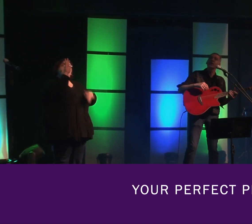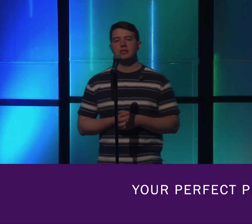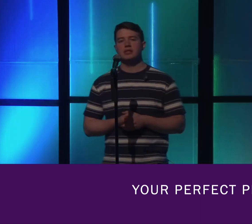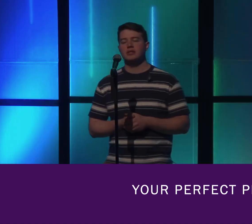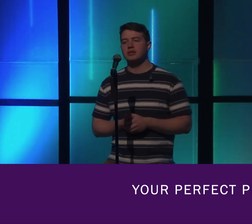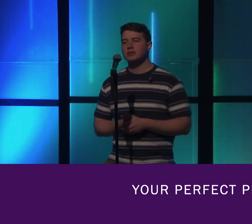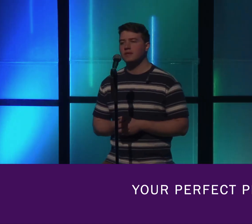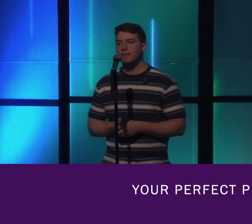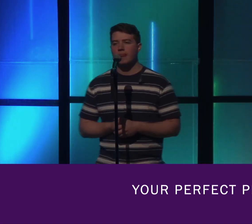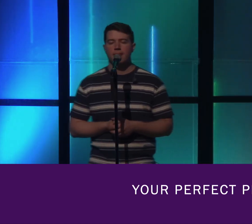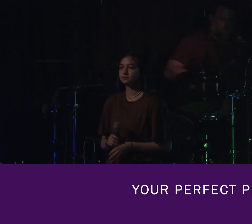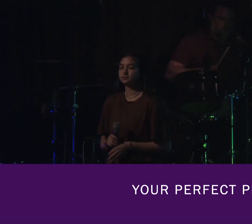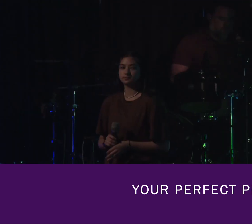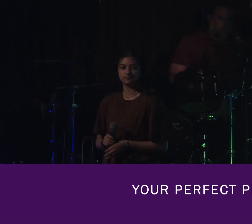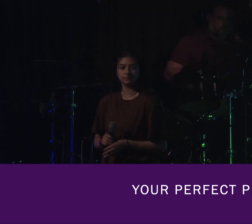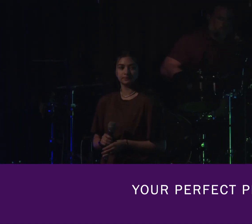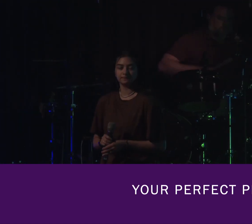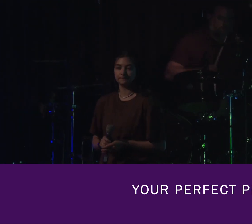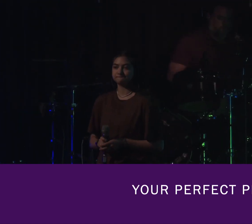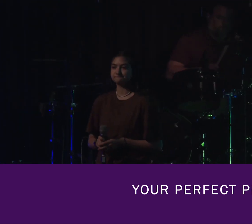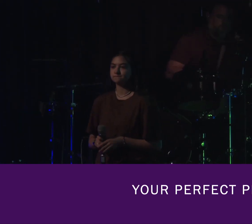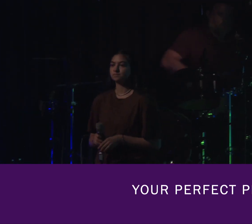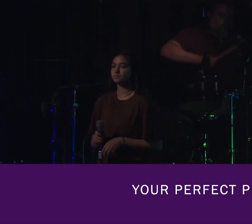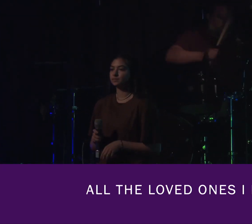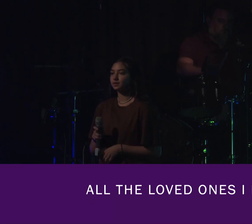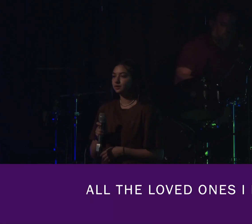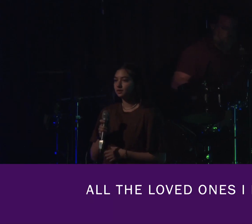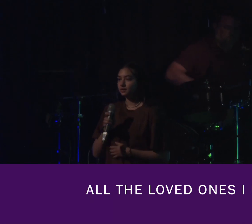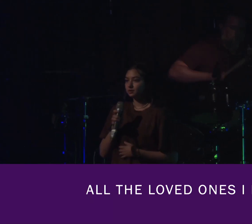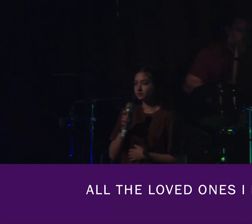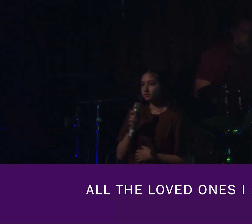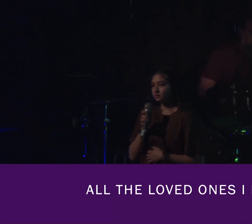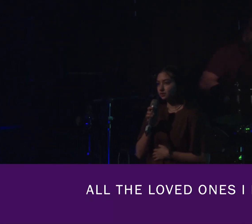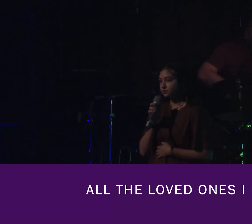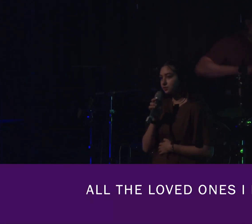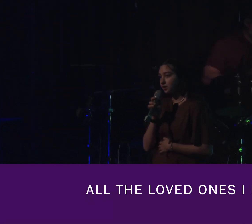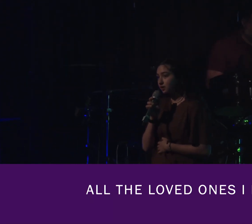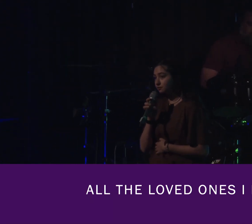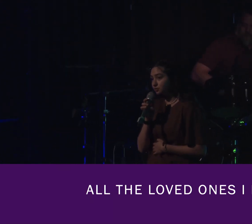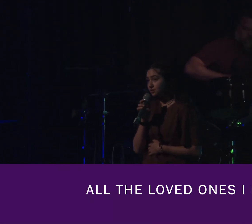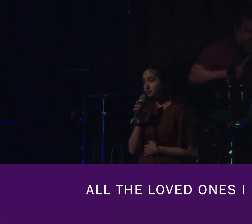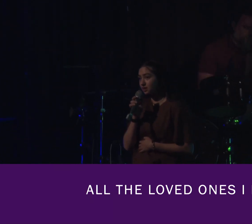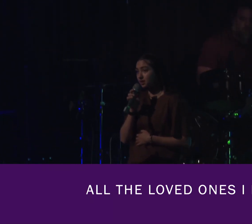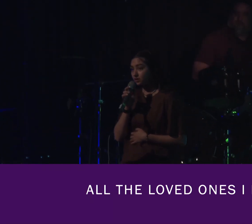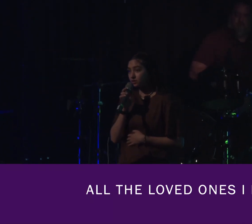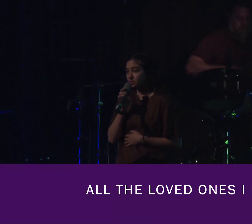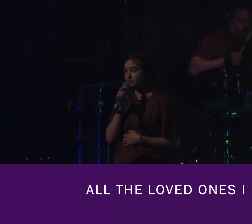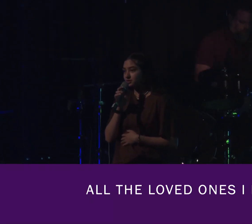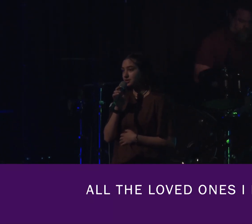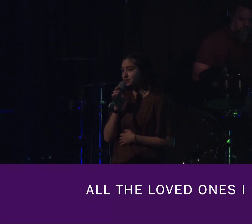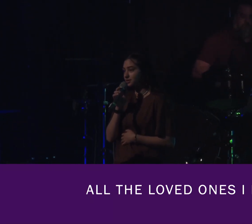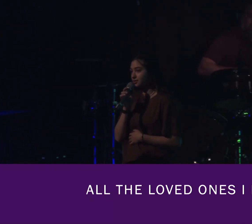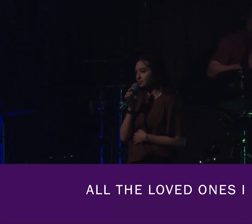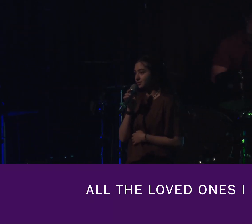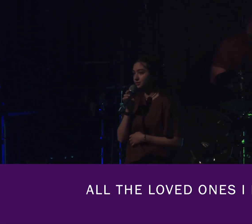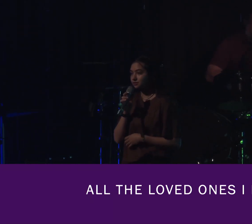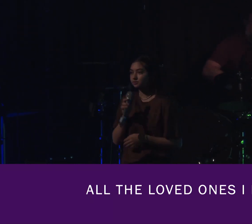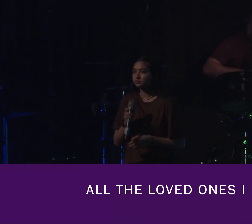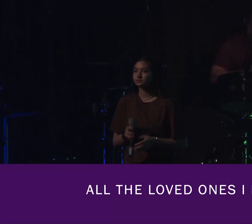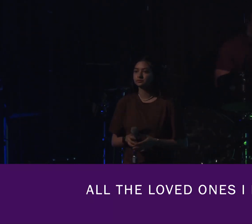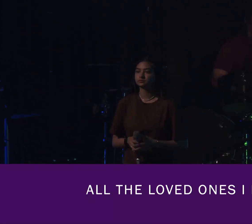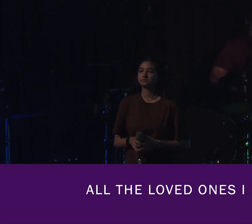perfect peace. Sing this with us. All the loved ones I hold